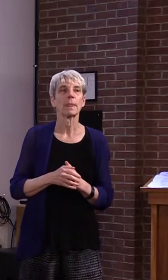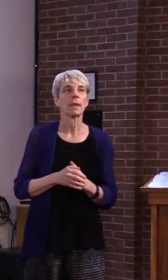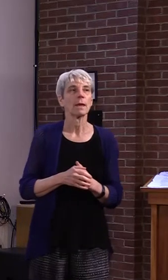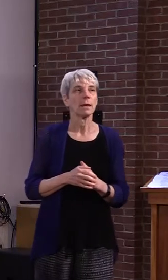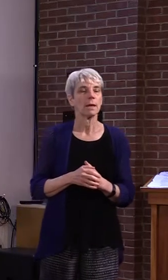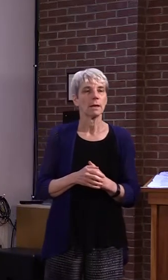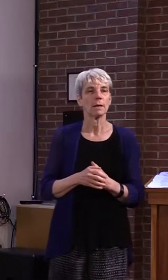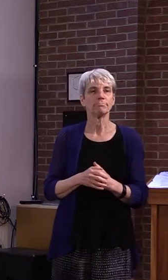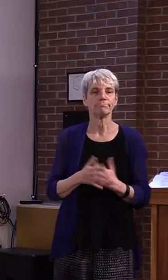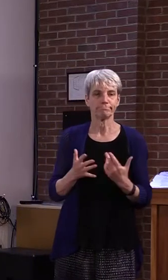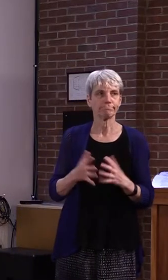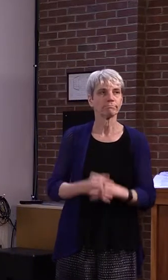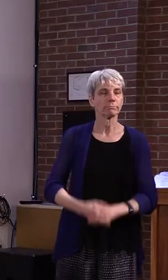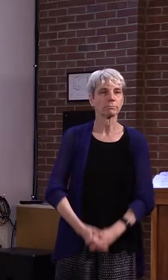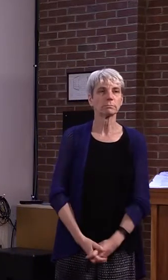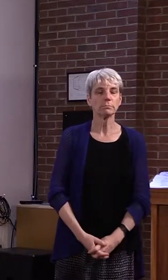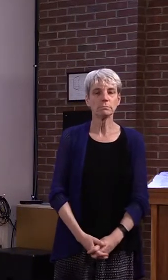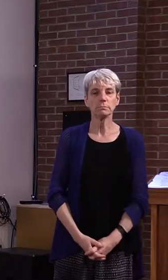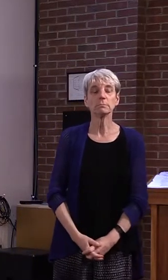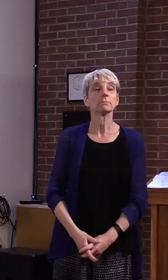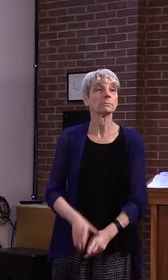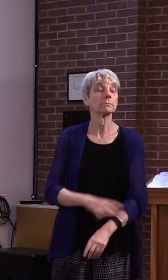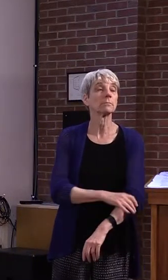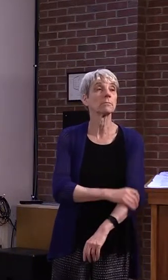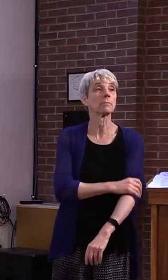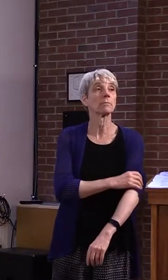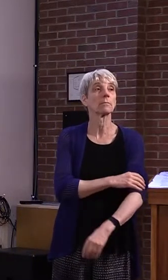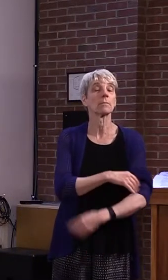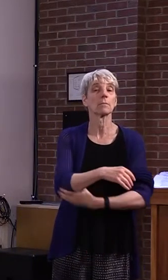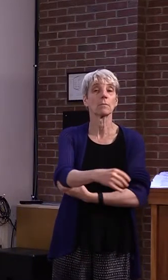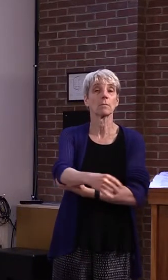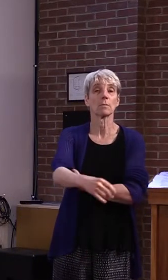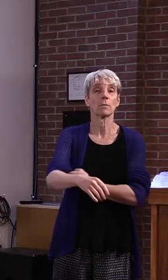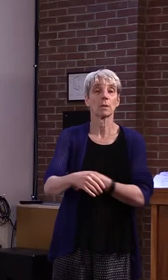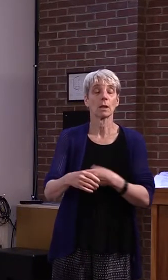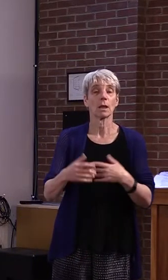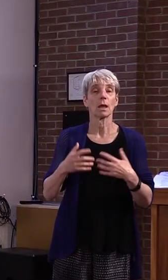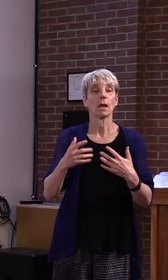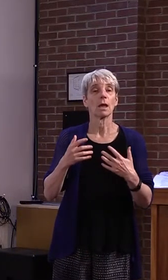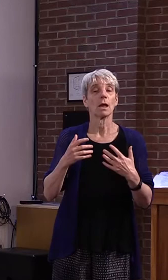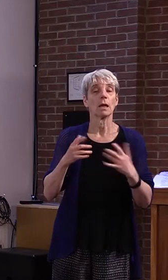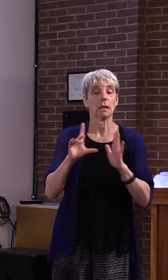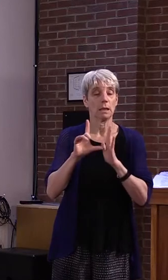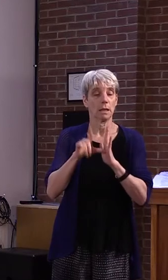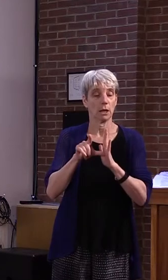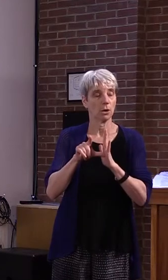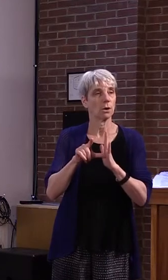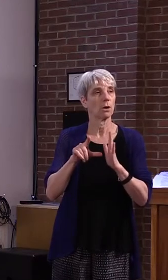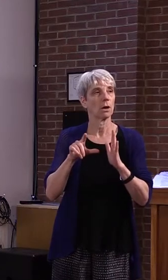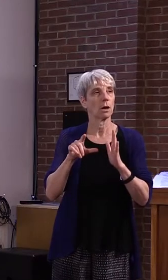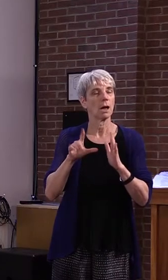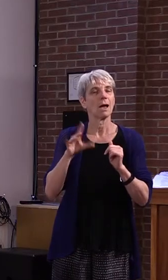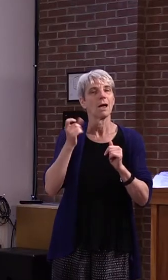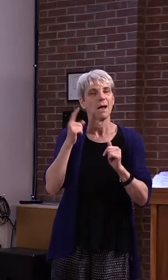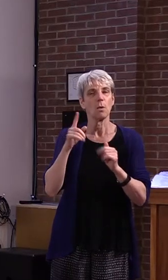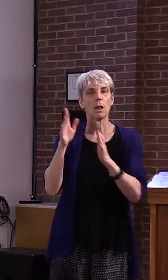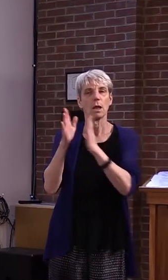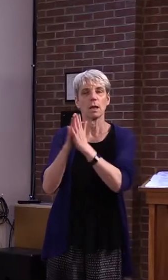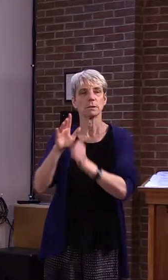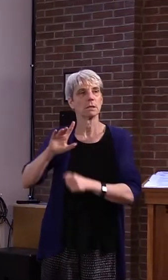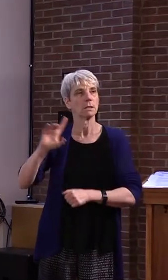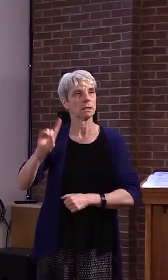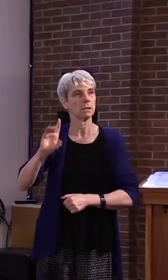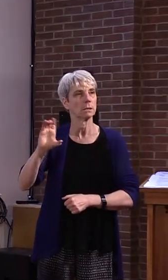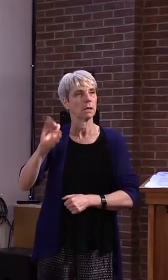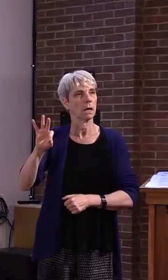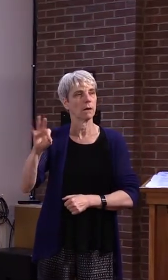there'll be different locations in here. So I can get sort of the after DCF to give you a call, give